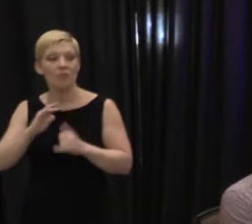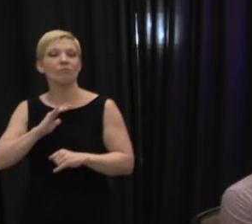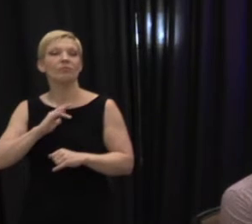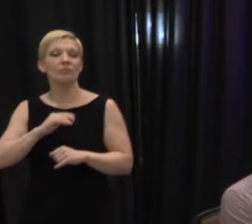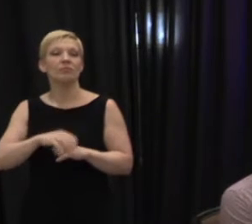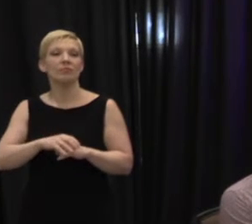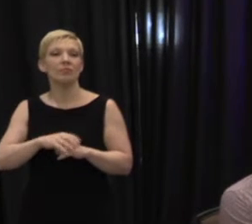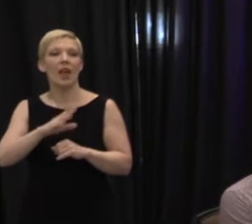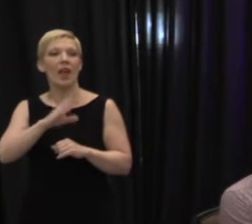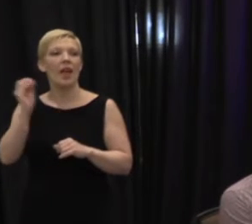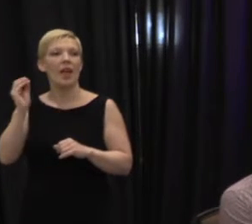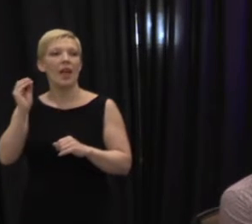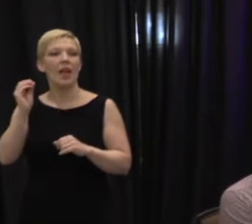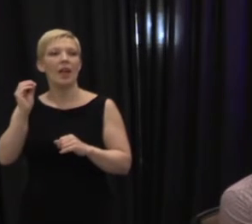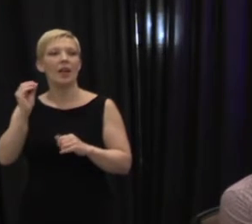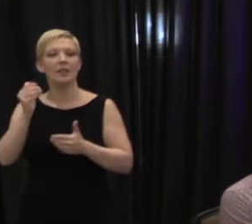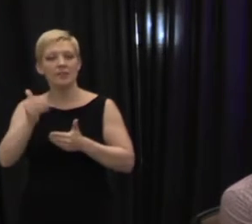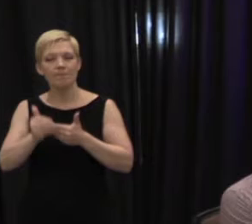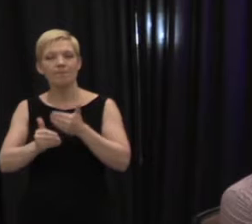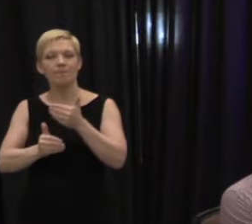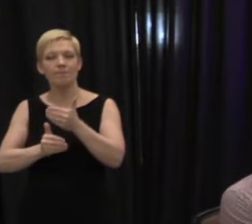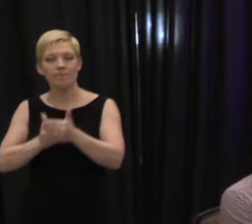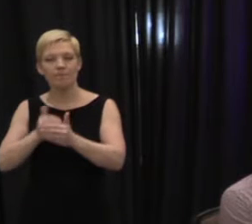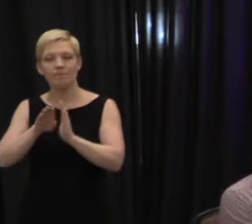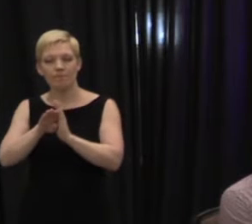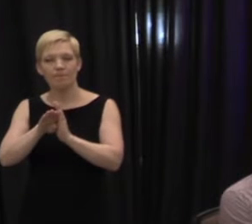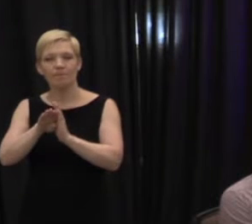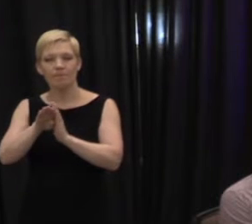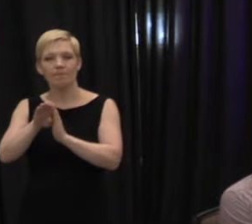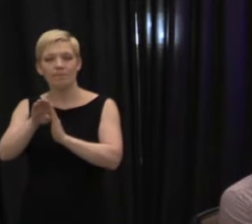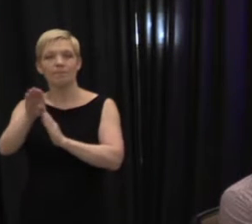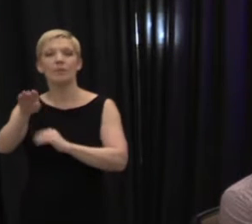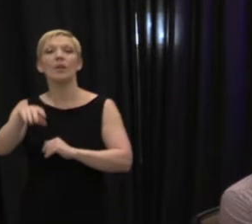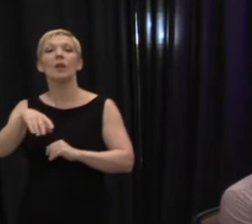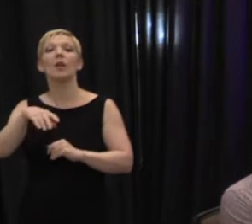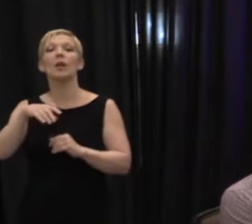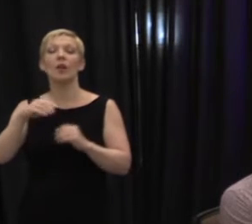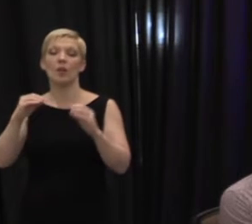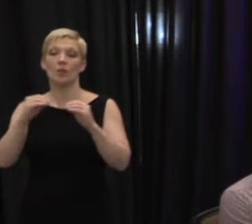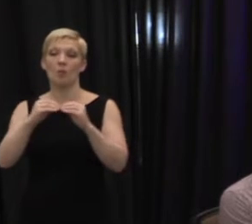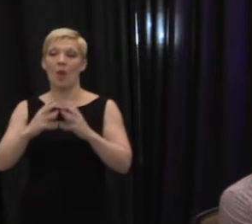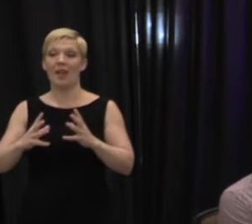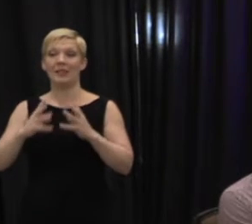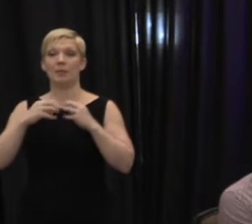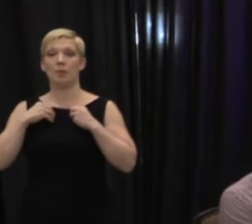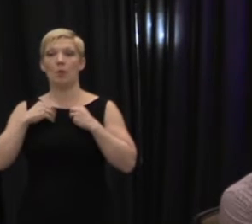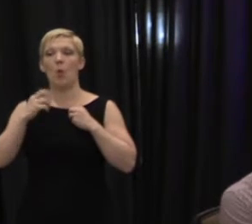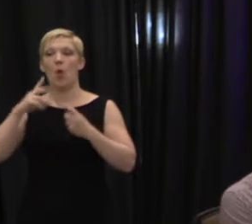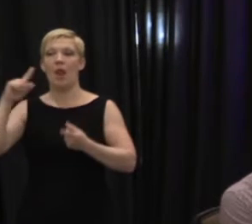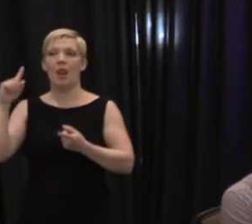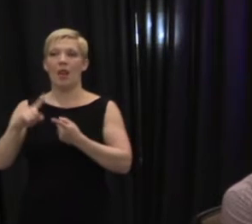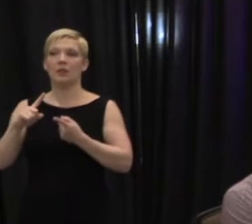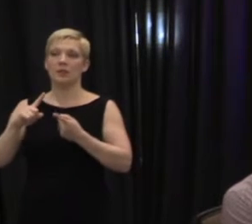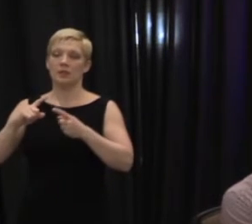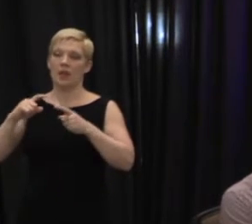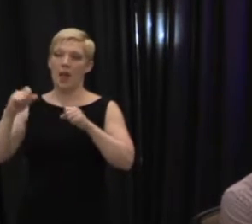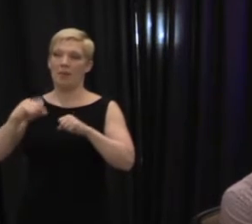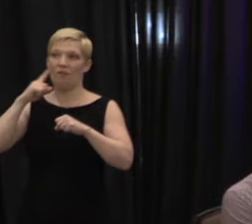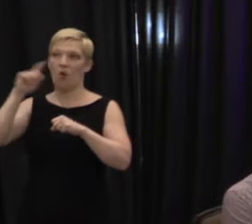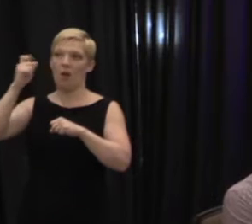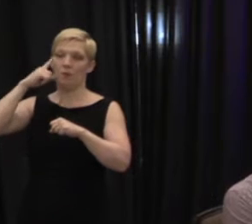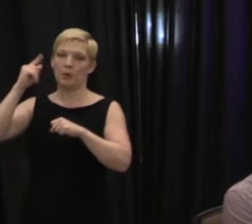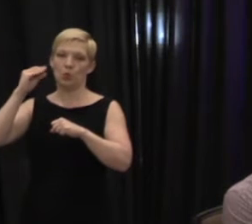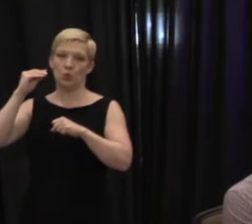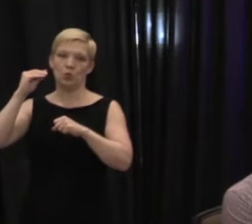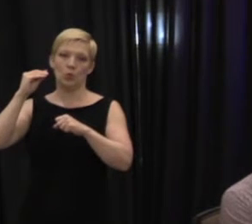and it sort of has steadily become more acceptable or less ability by the government to regulate this material.